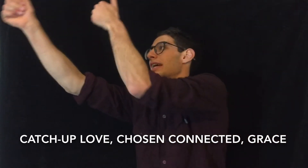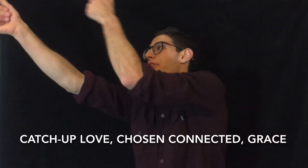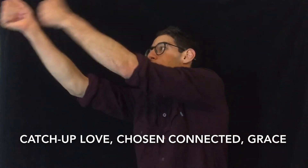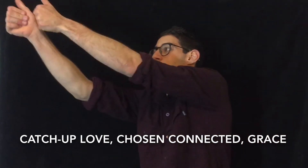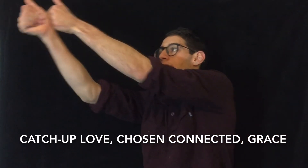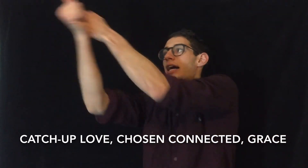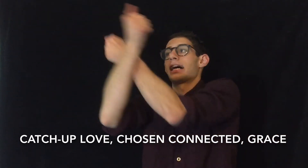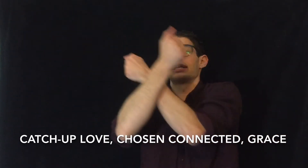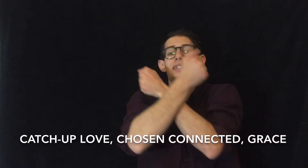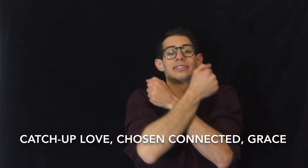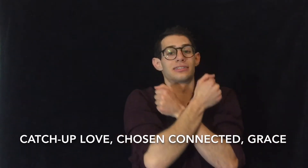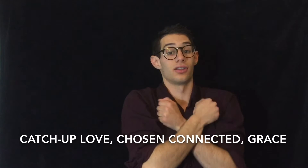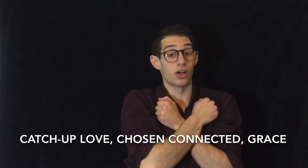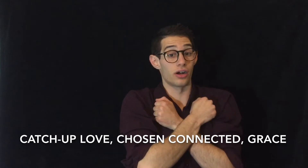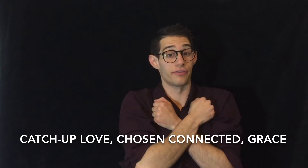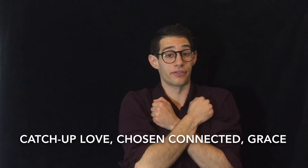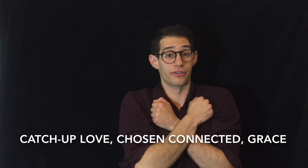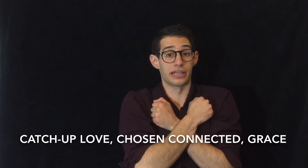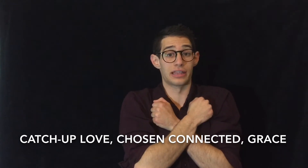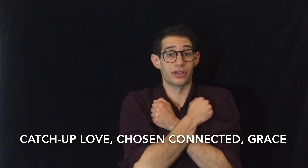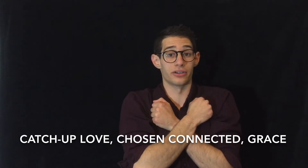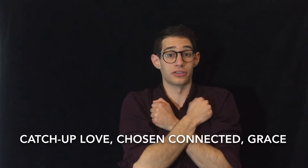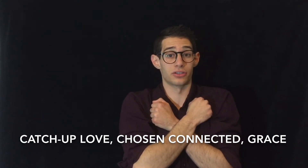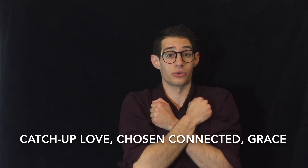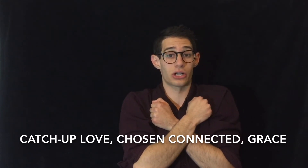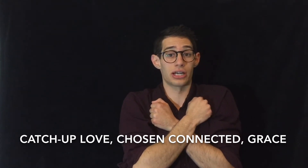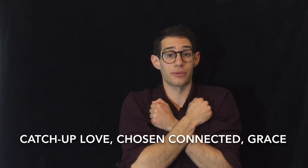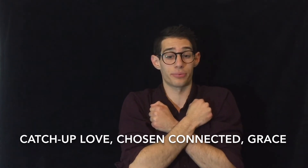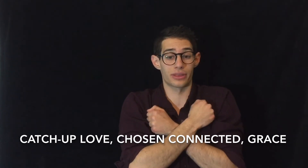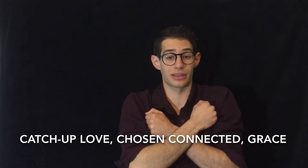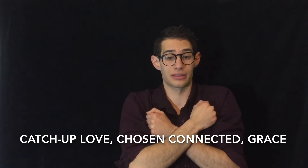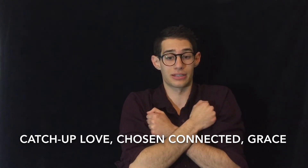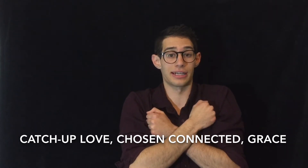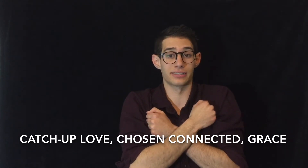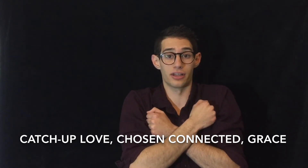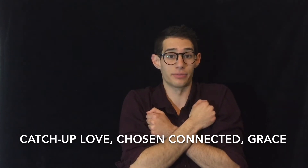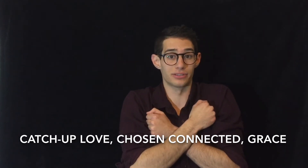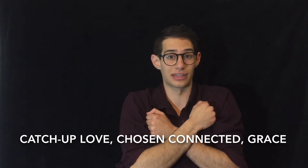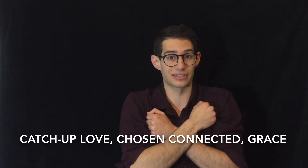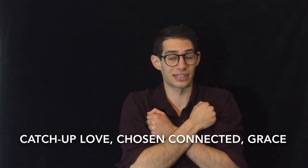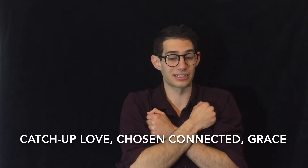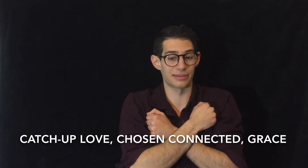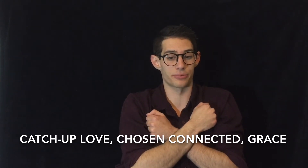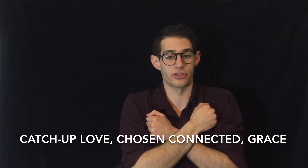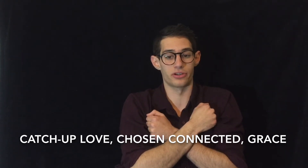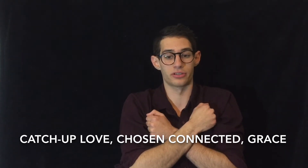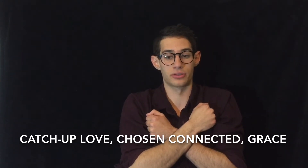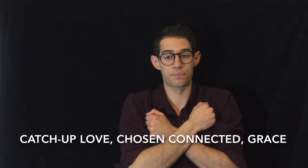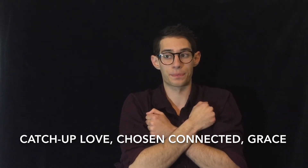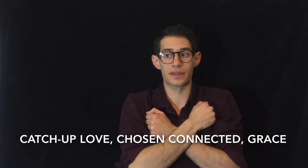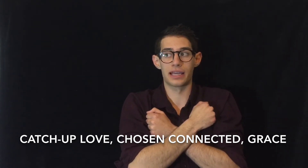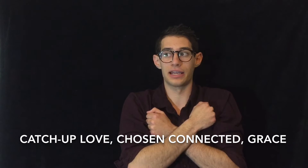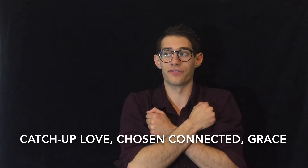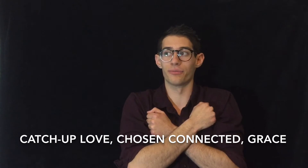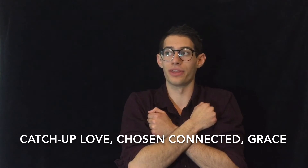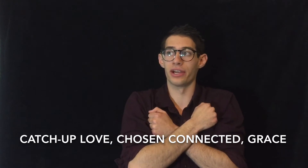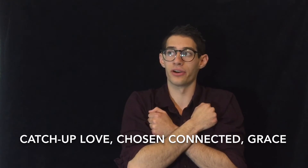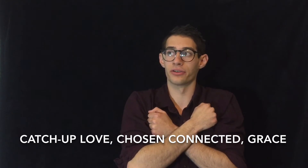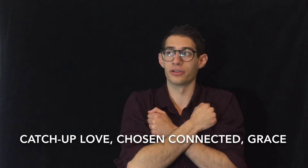together with God, it's love right there. So we're caught up with God's love because nothing's going to separate us. And from there,